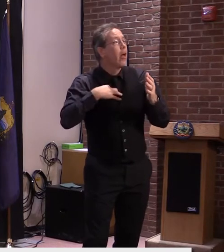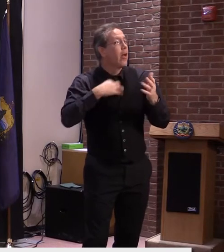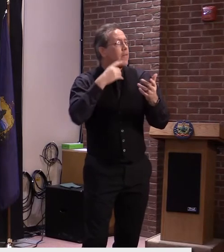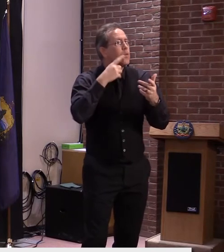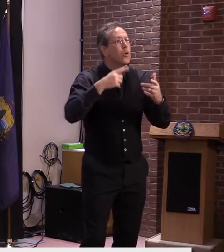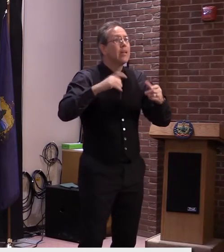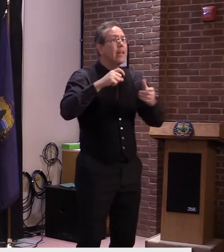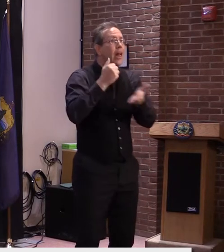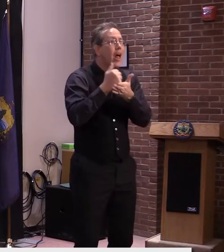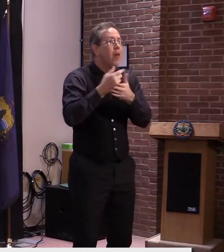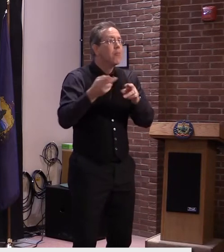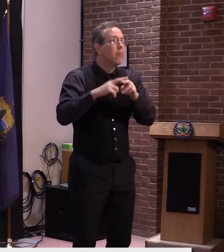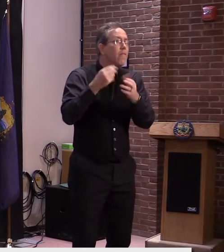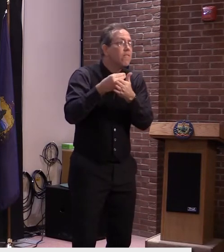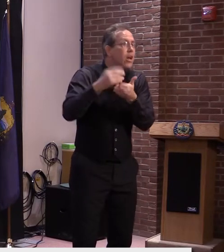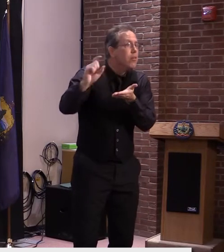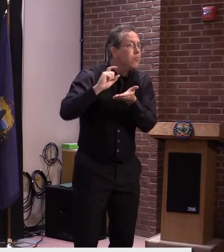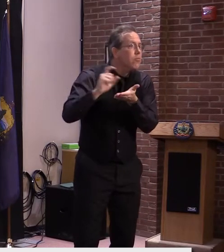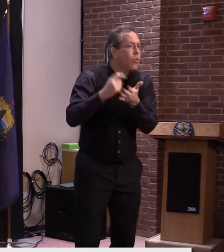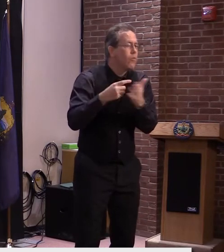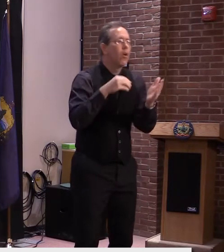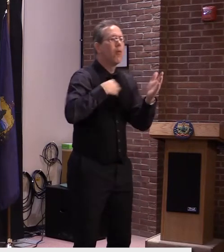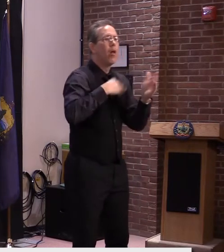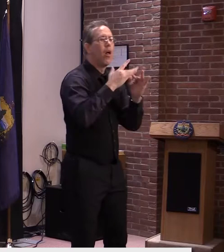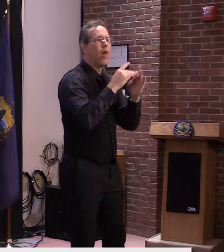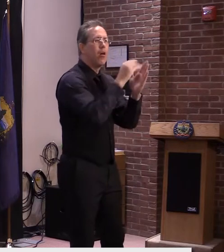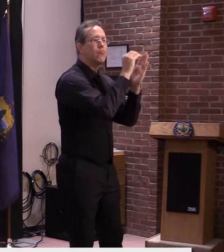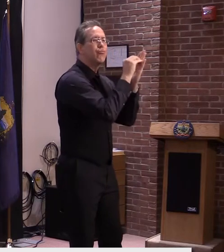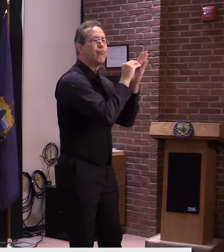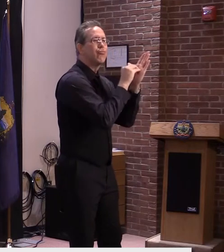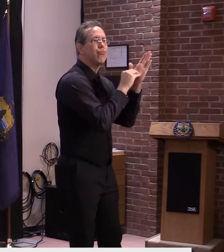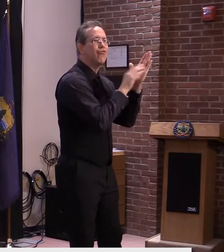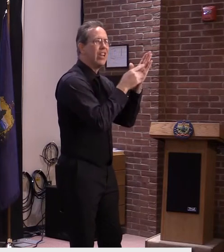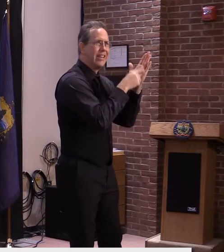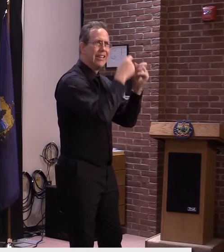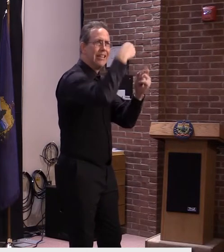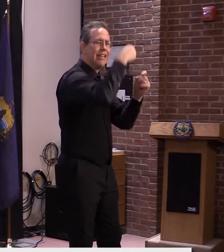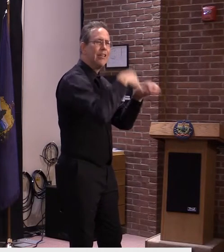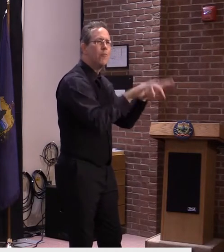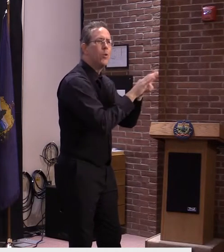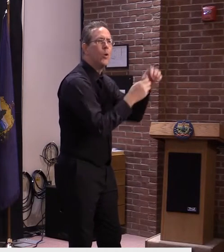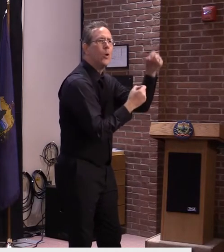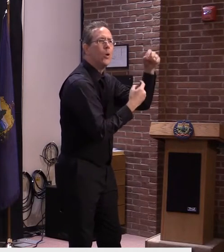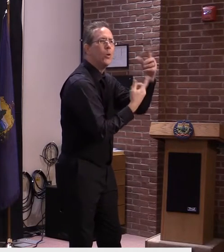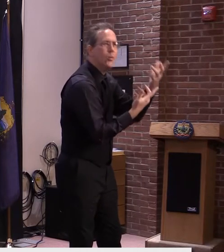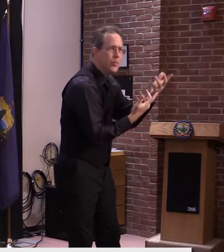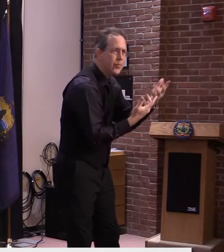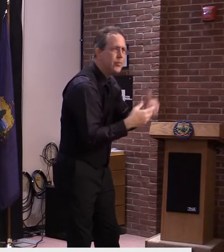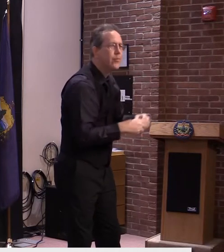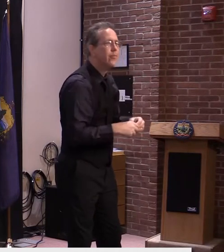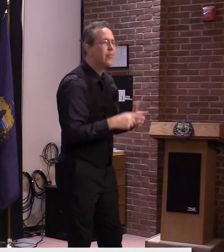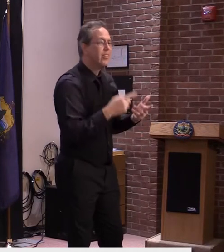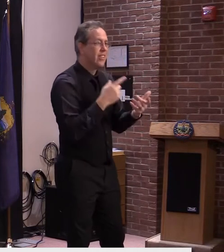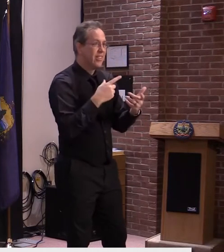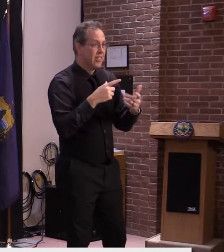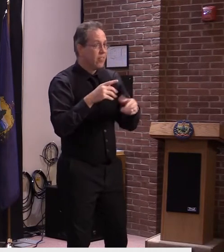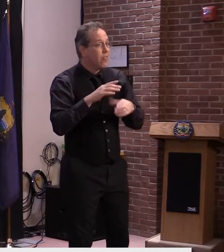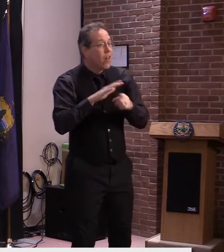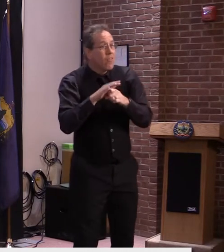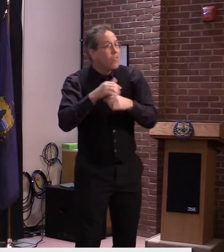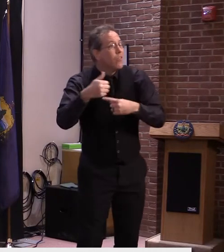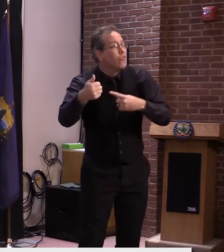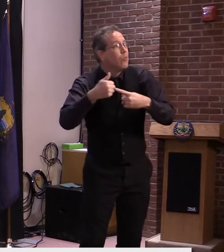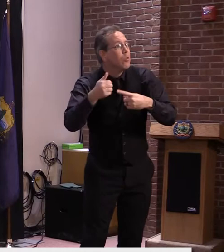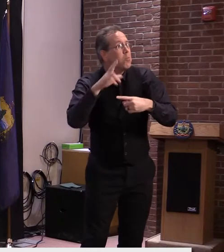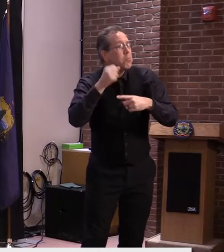health disparities caused by the lack of reliable transportation. For Vermonters who have stayed home because they are high